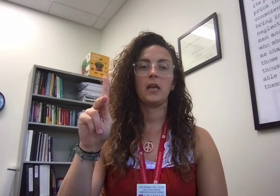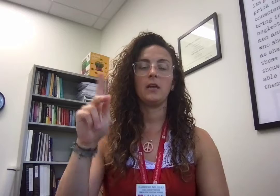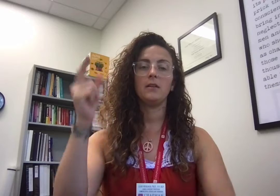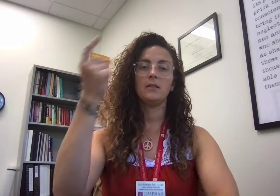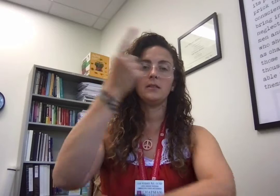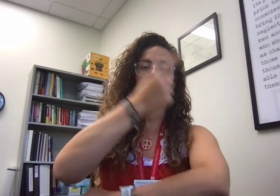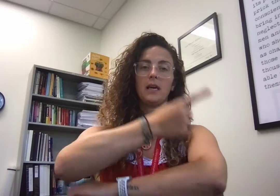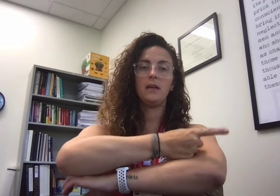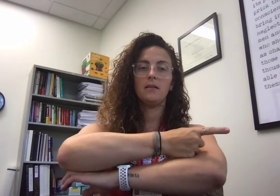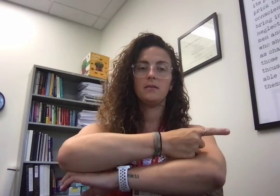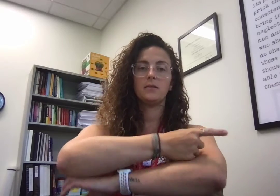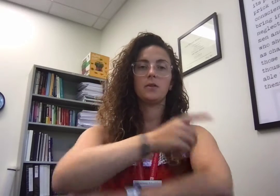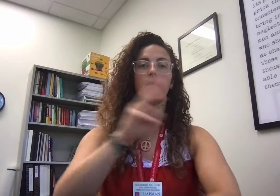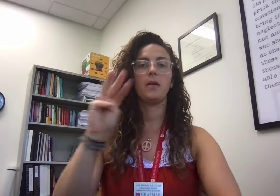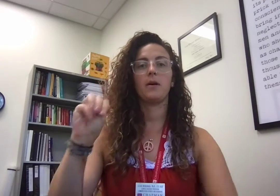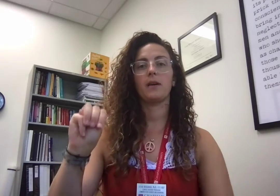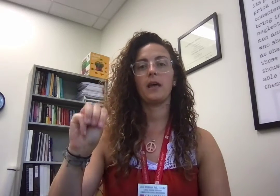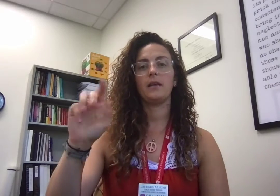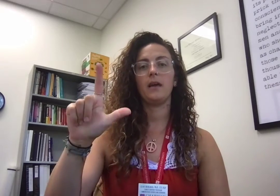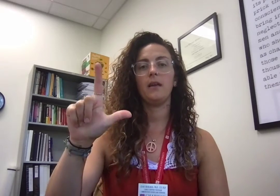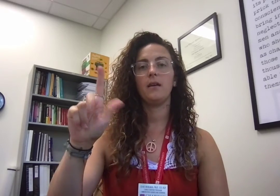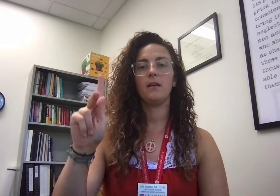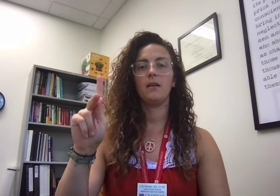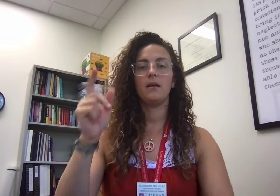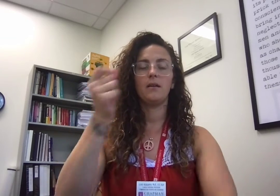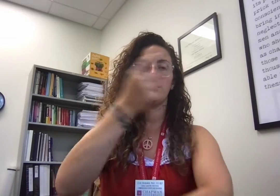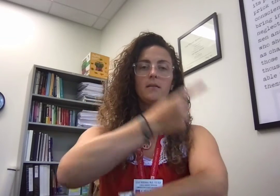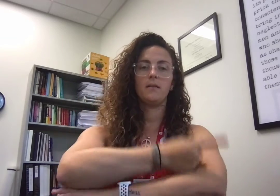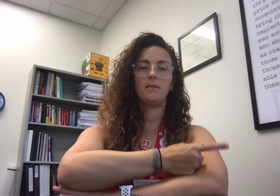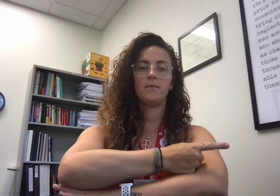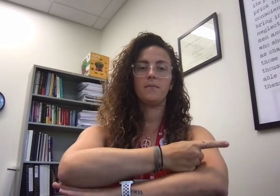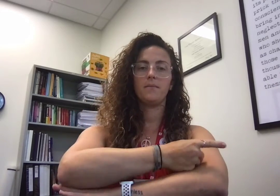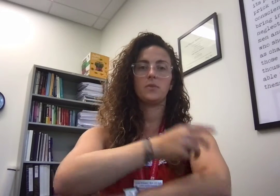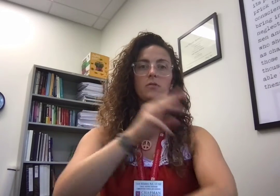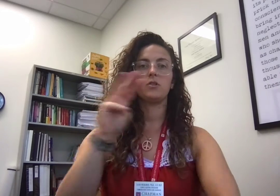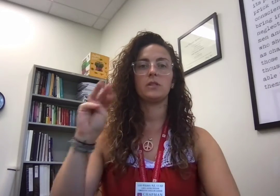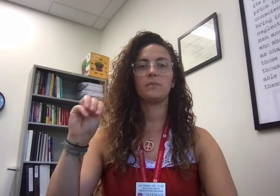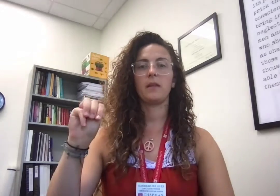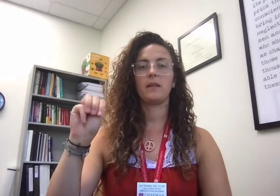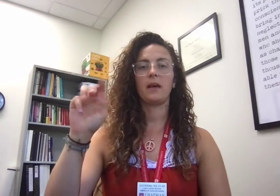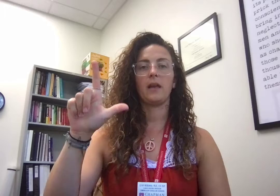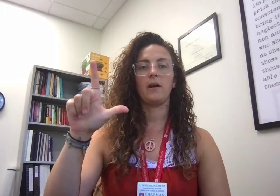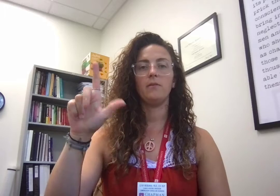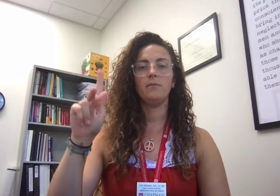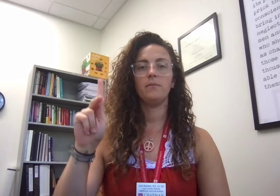King Day. So MLK Day. So just spelling that out.